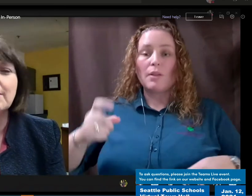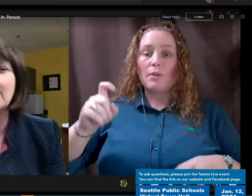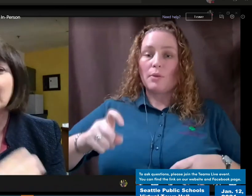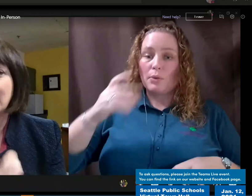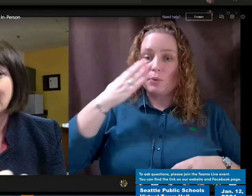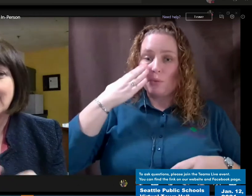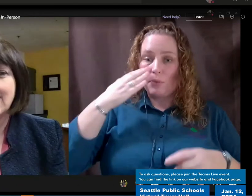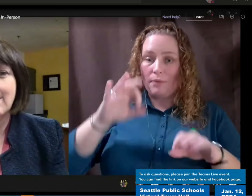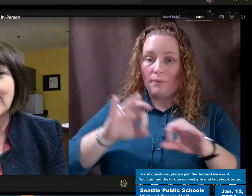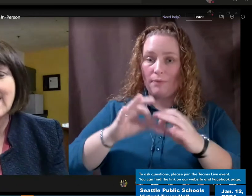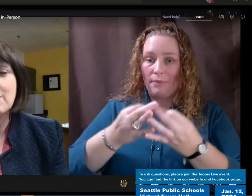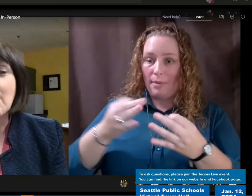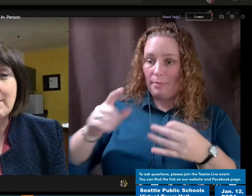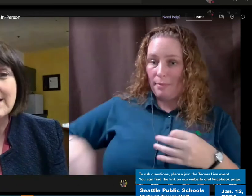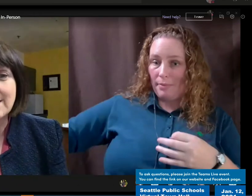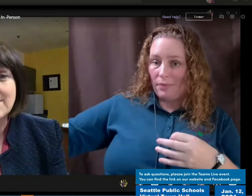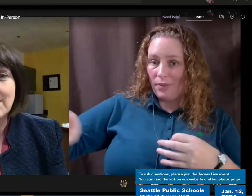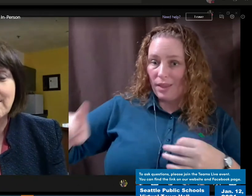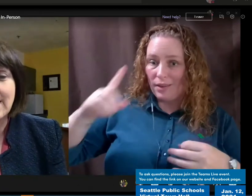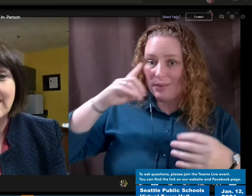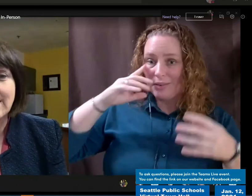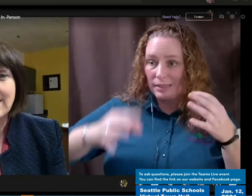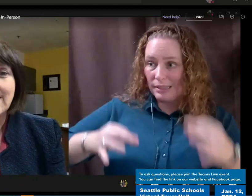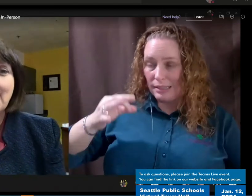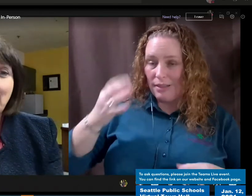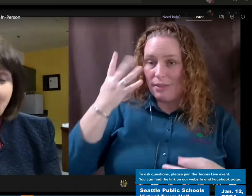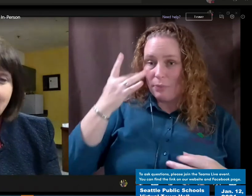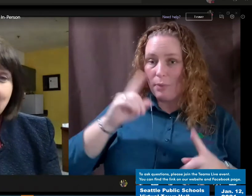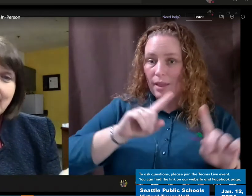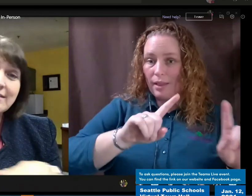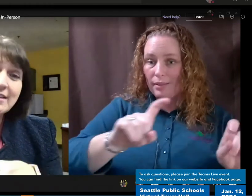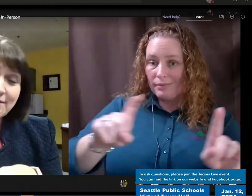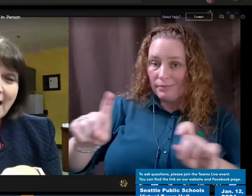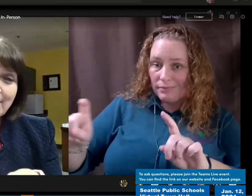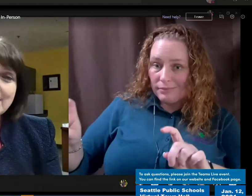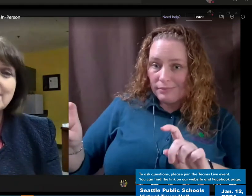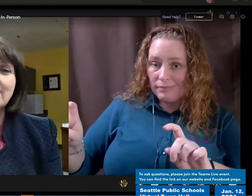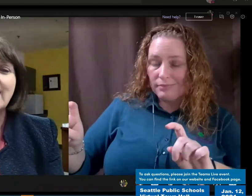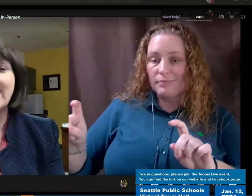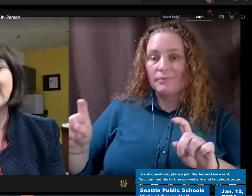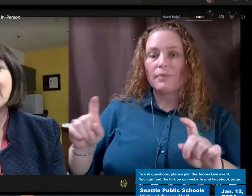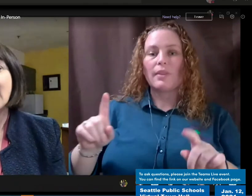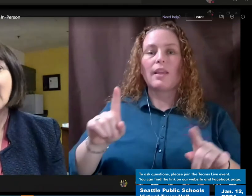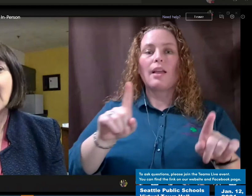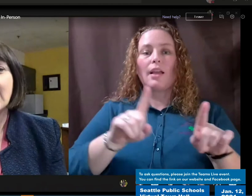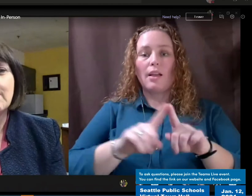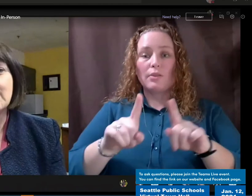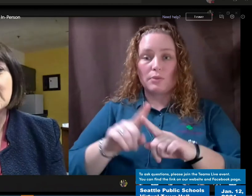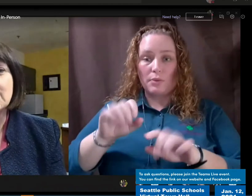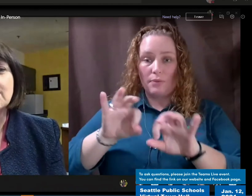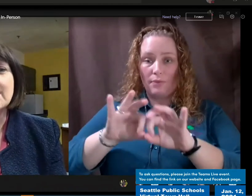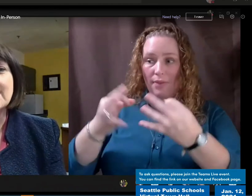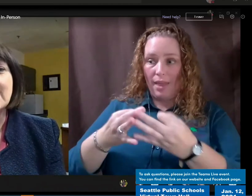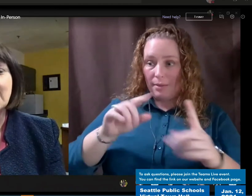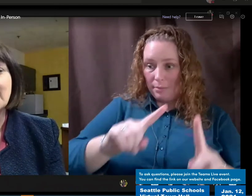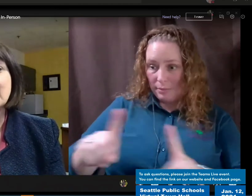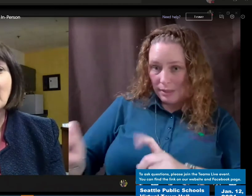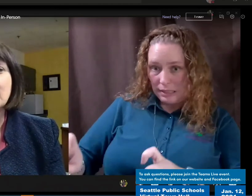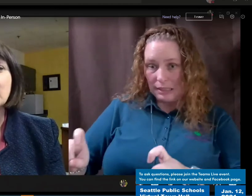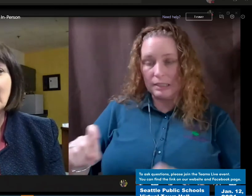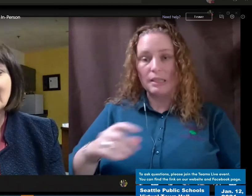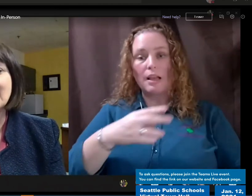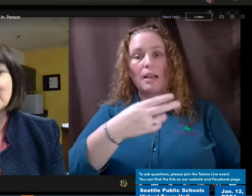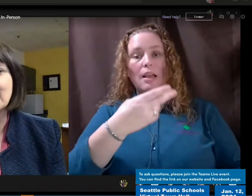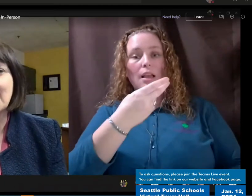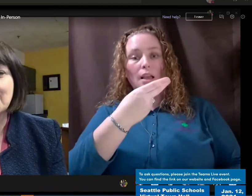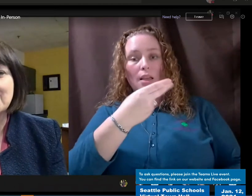possible. And that's why we did the survey. Parallel to the family survey, our human resources team is also